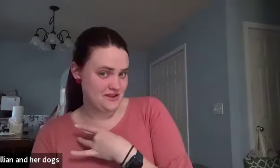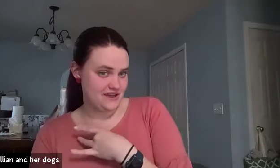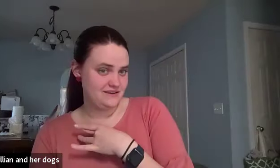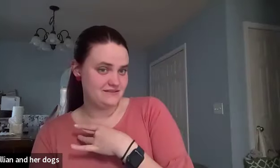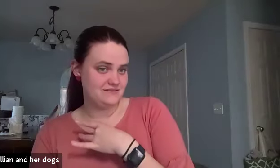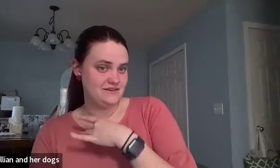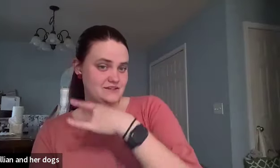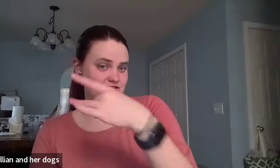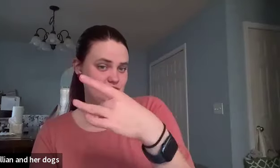Don't like.